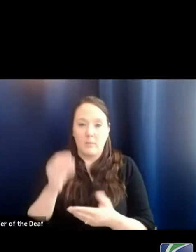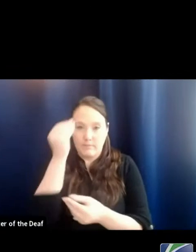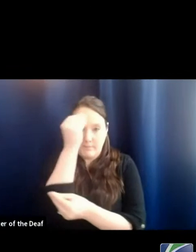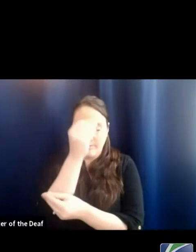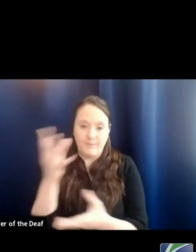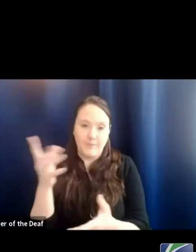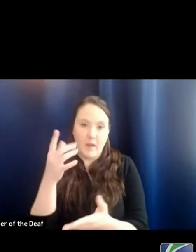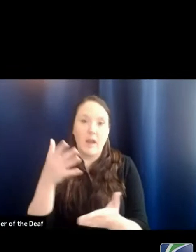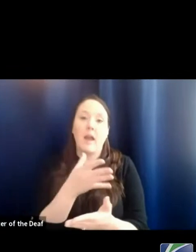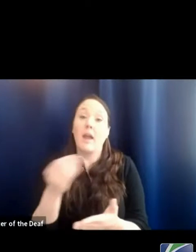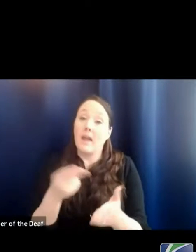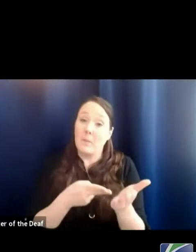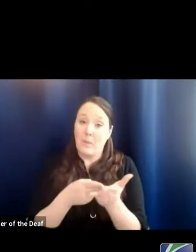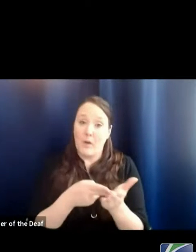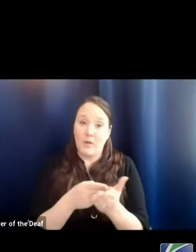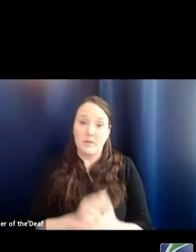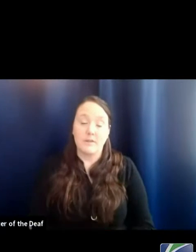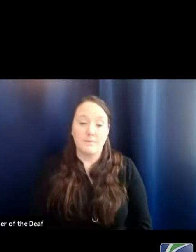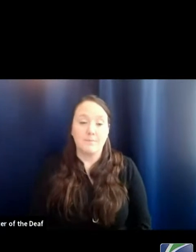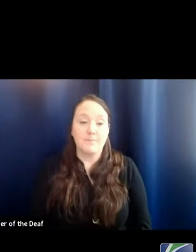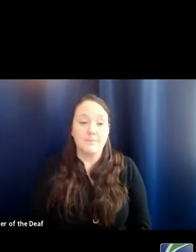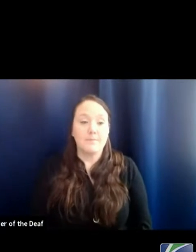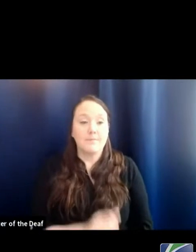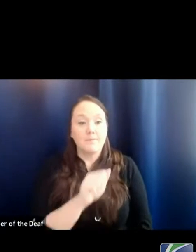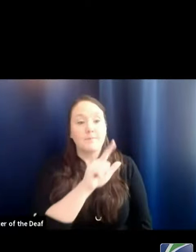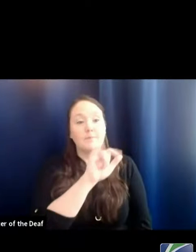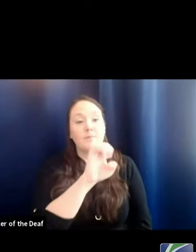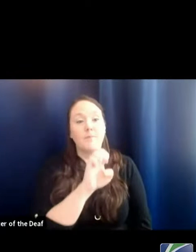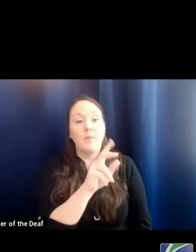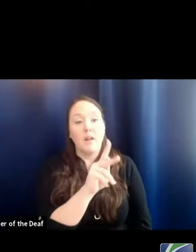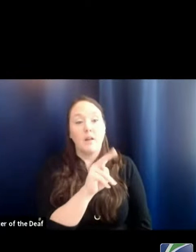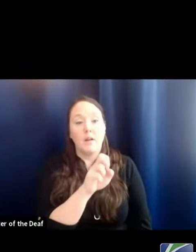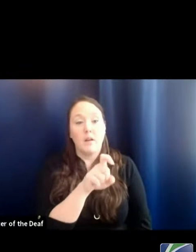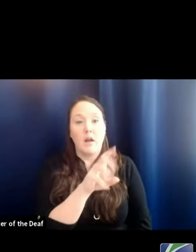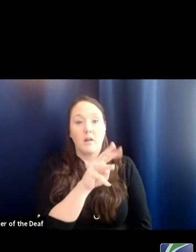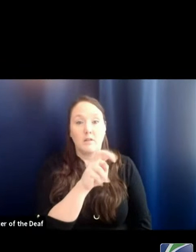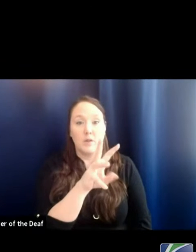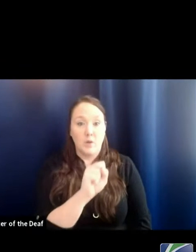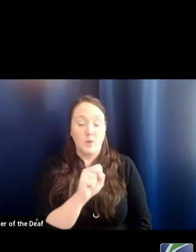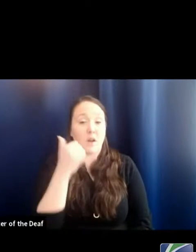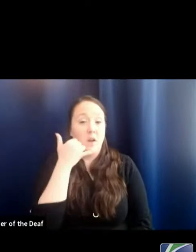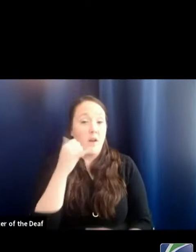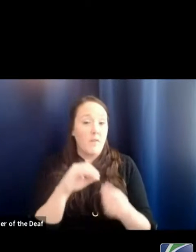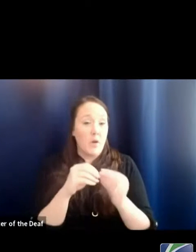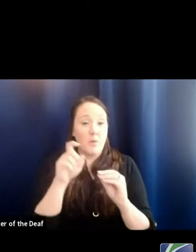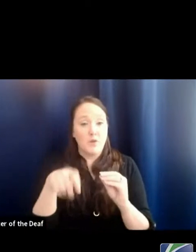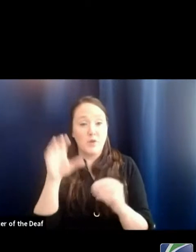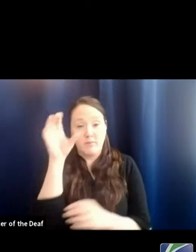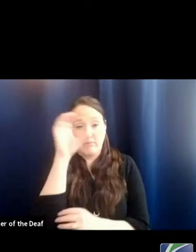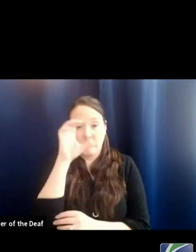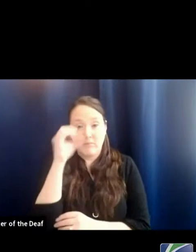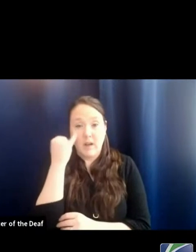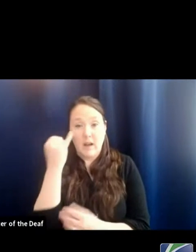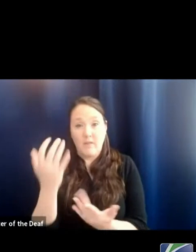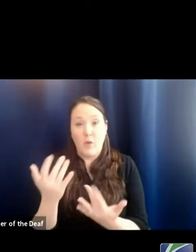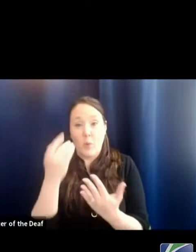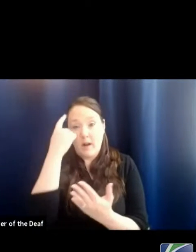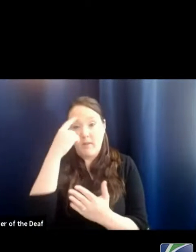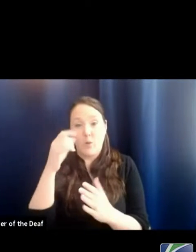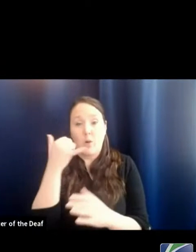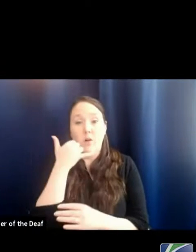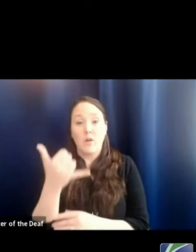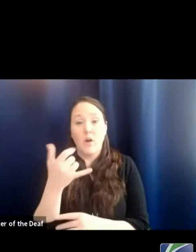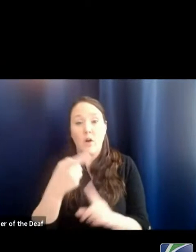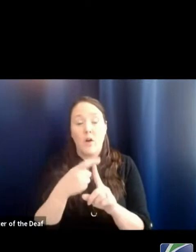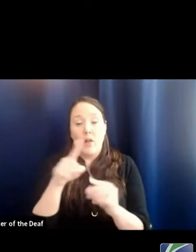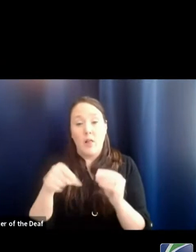to be honest. Allie with Knox News asks, is there a phone number people should be looking for if they're waiting on a call about their appointment?